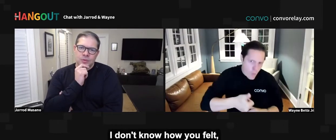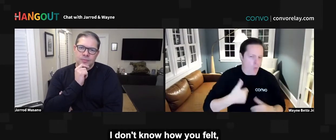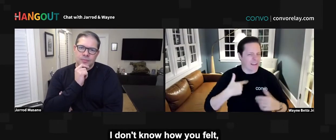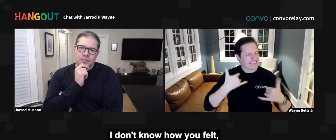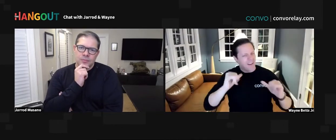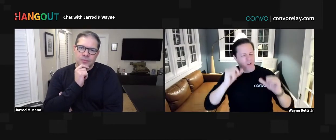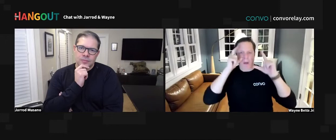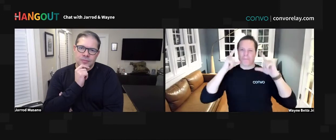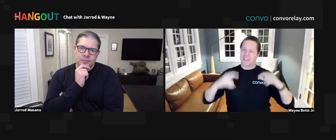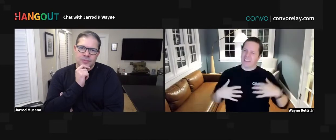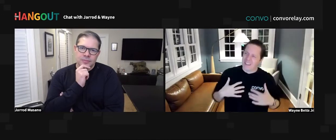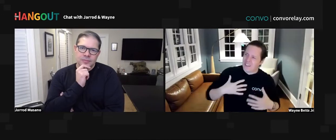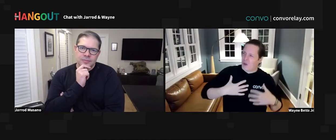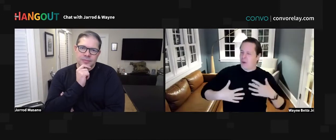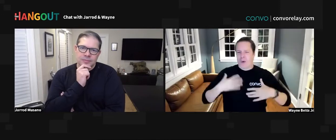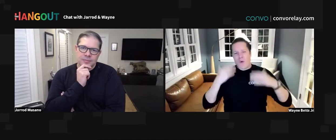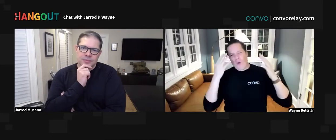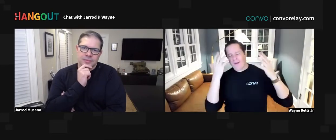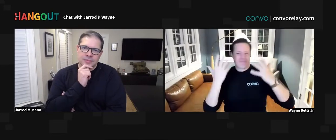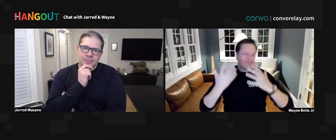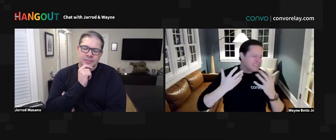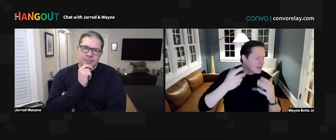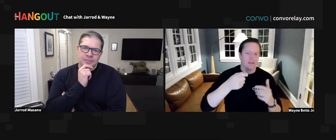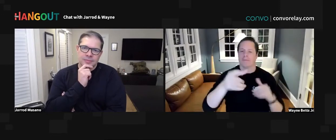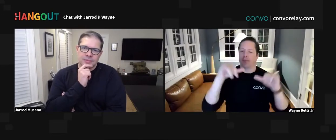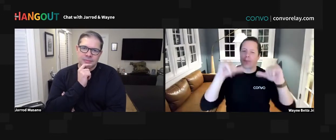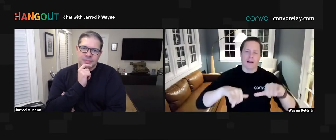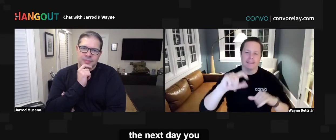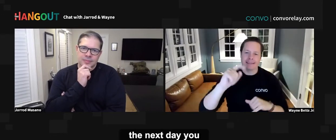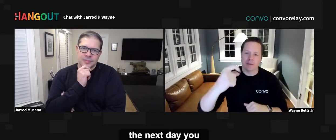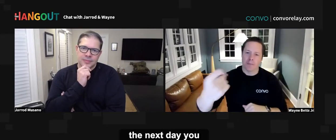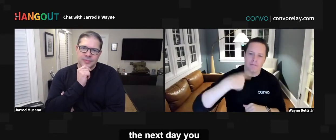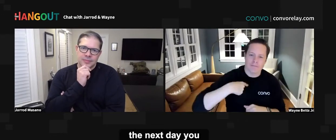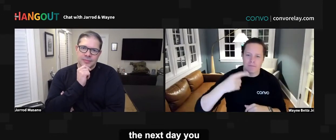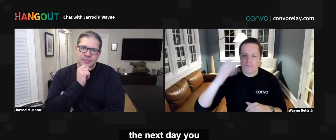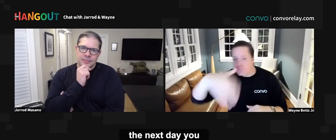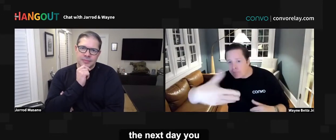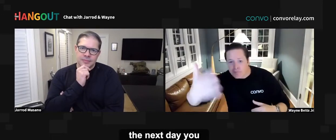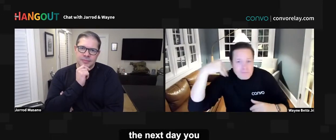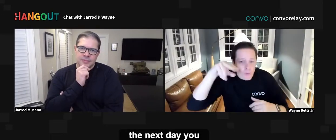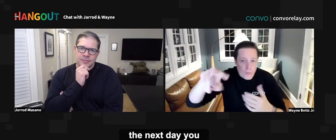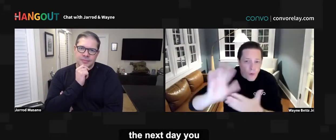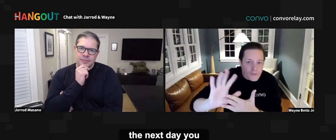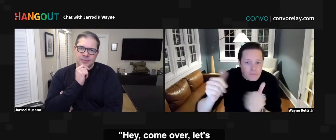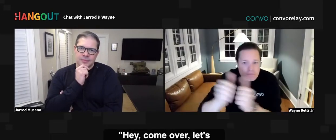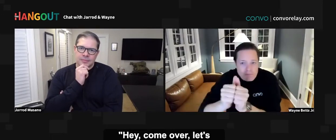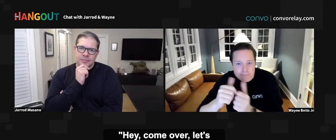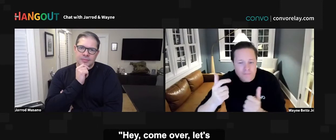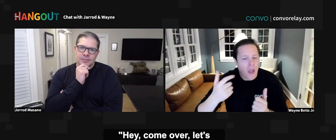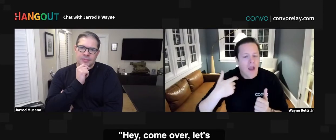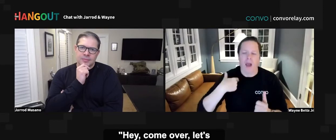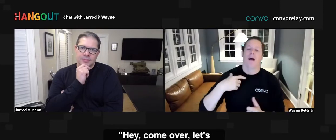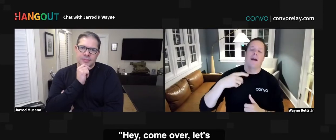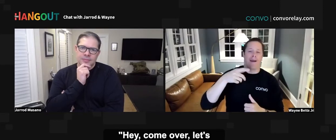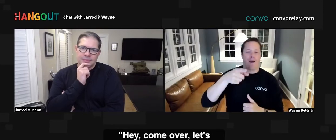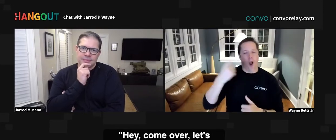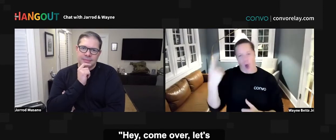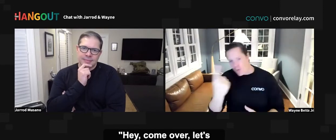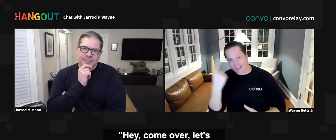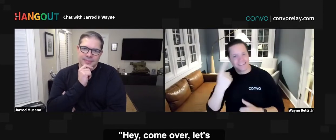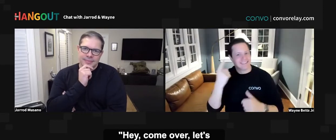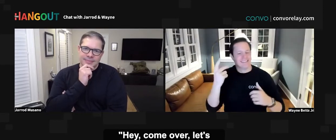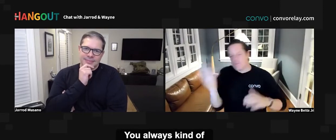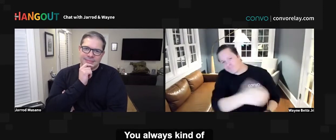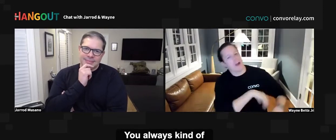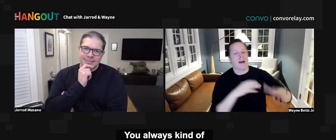is how I felt. And I thought, you know what? Okay. So then went to bed. The next day, you sent me a text and said, hey, come over, let's watch this